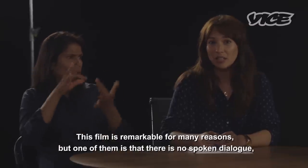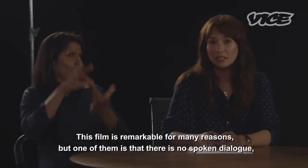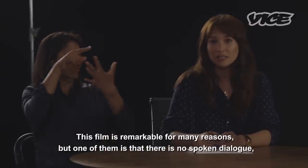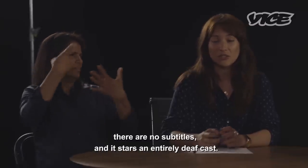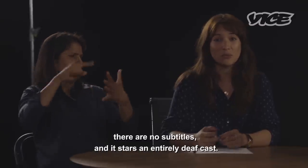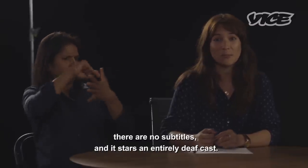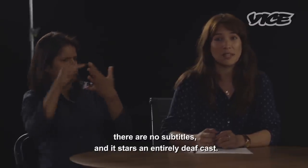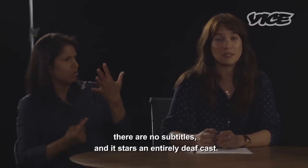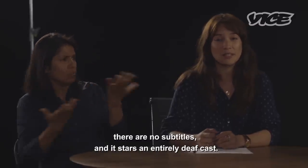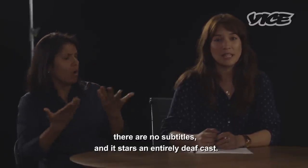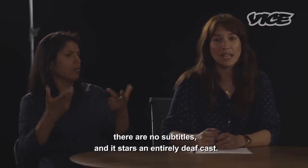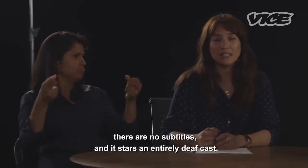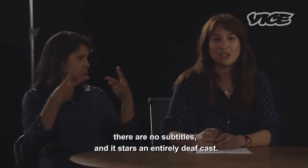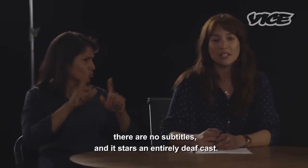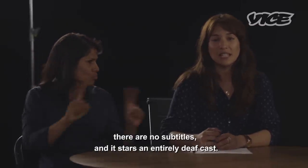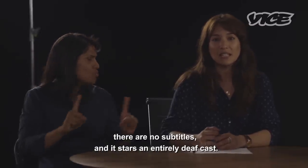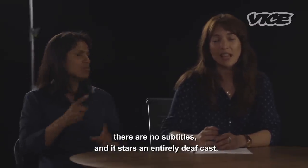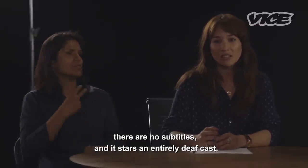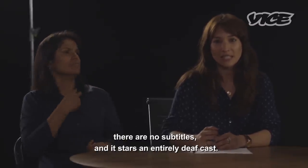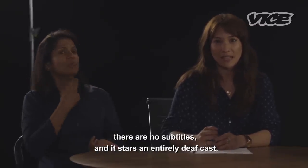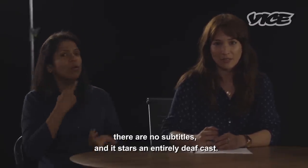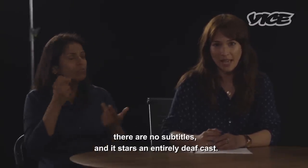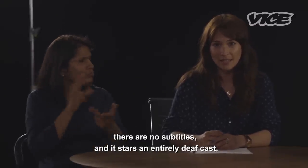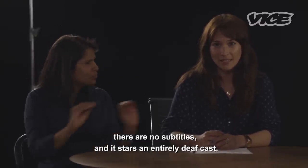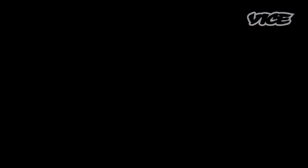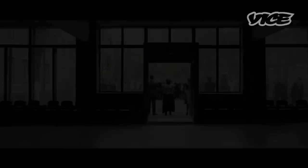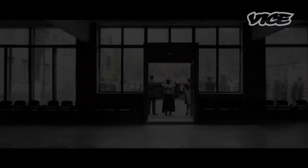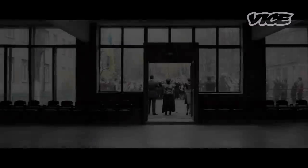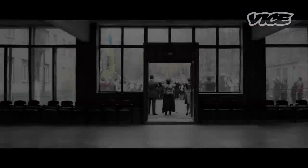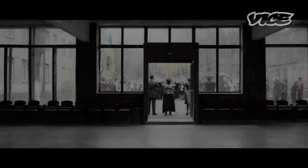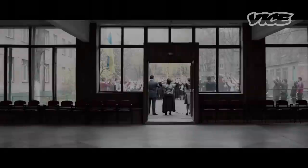dialogue, there's no subtitles, and it stars an entirely deaf cast.